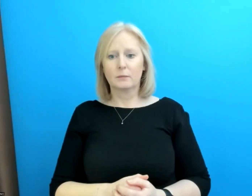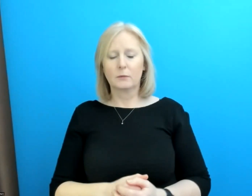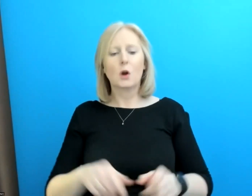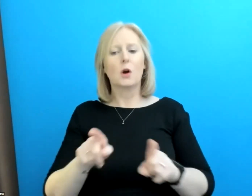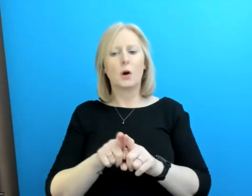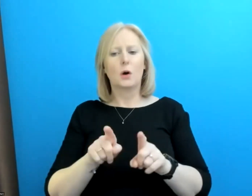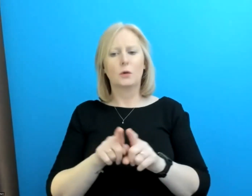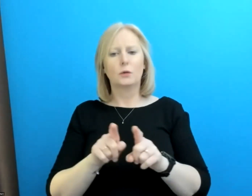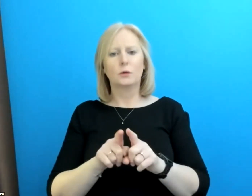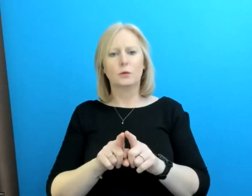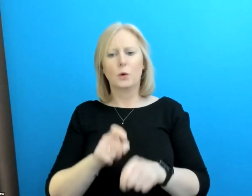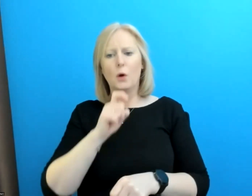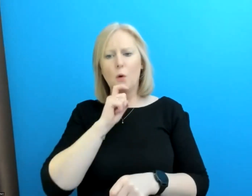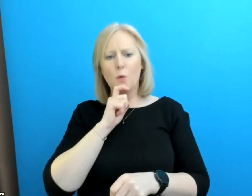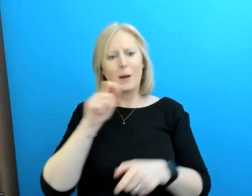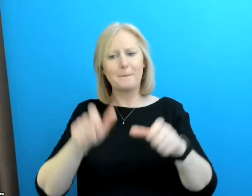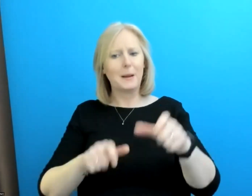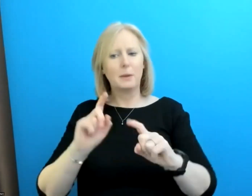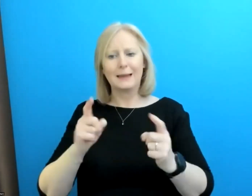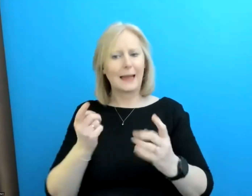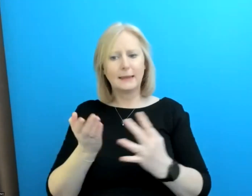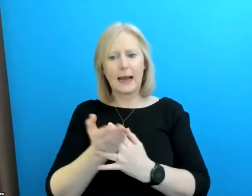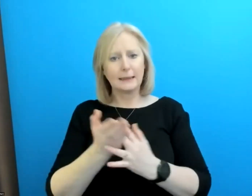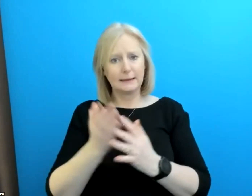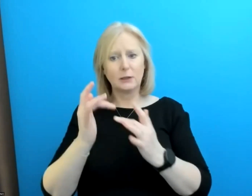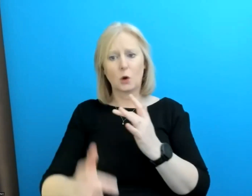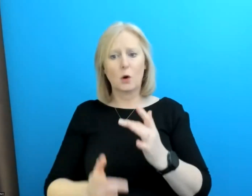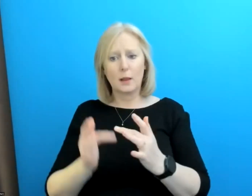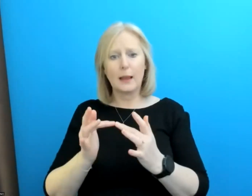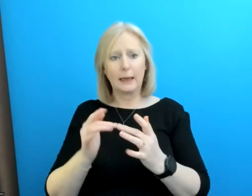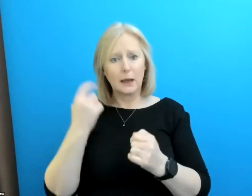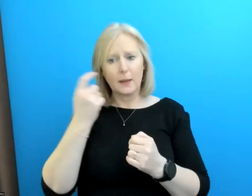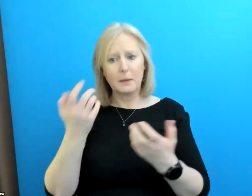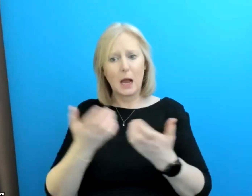are digitally excluded. There was a bit of discussion around,